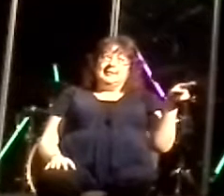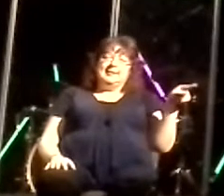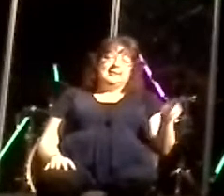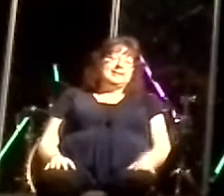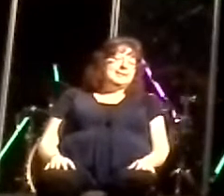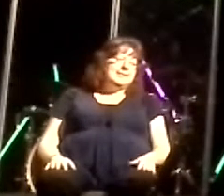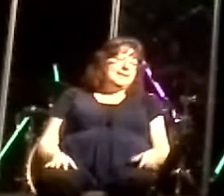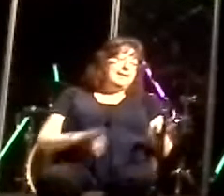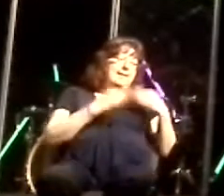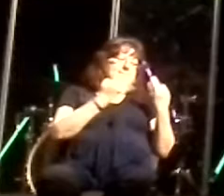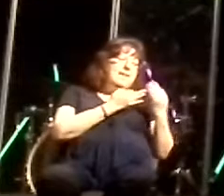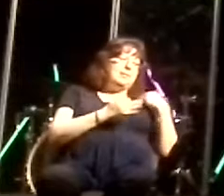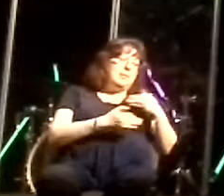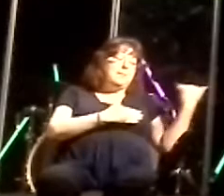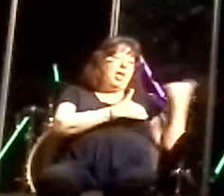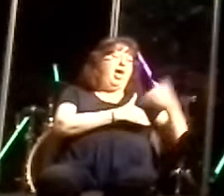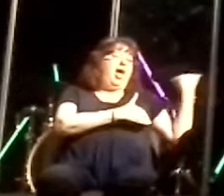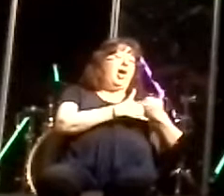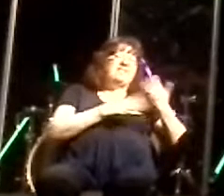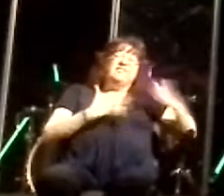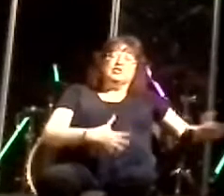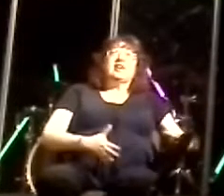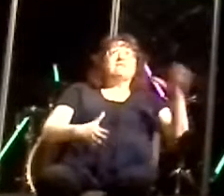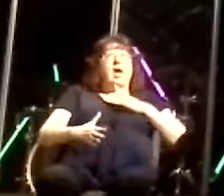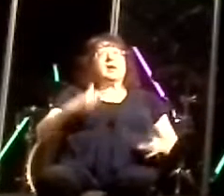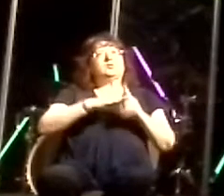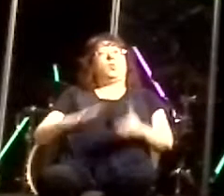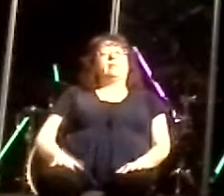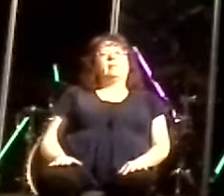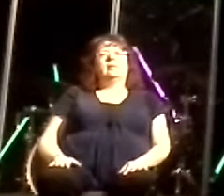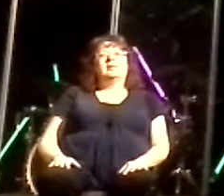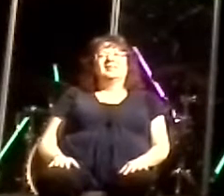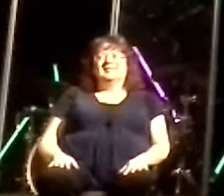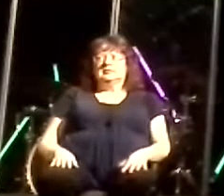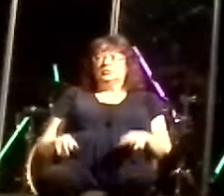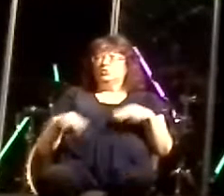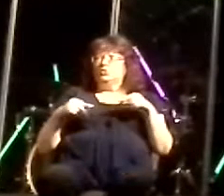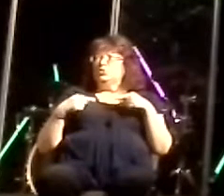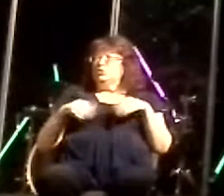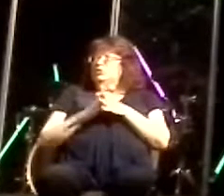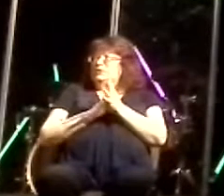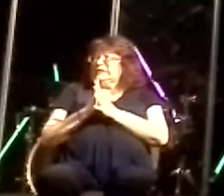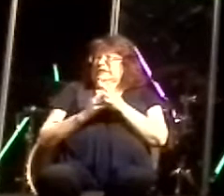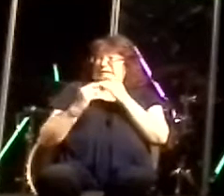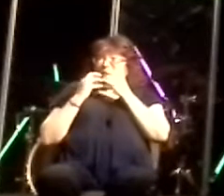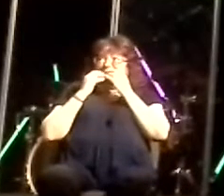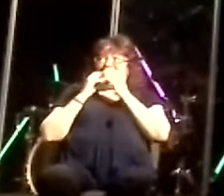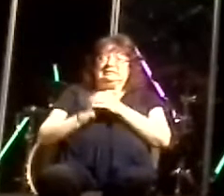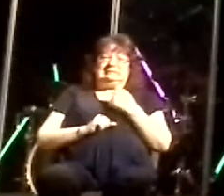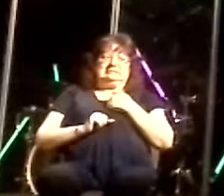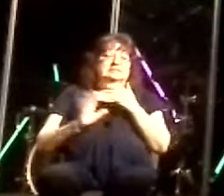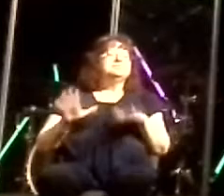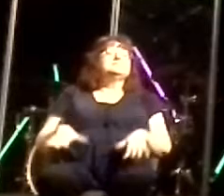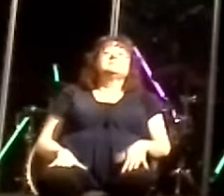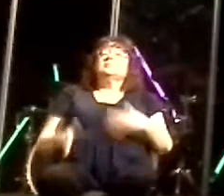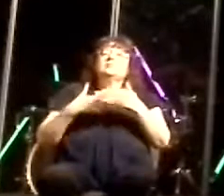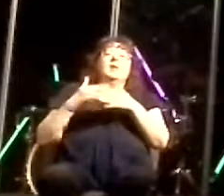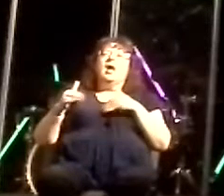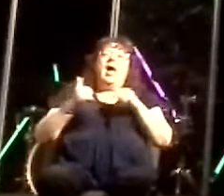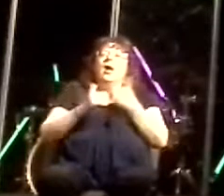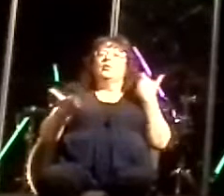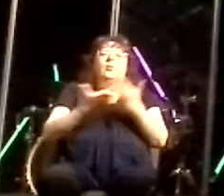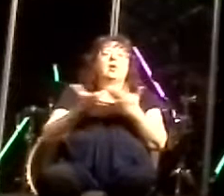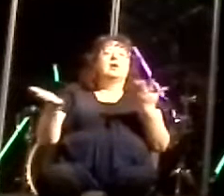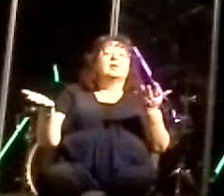just had to get a family member to stop bugging you to come to church. Nervous laughter across the room. And no matter how you got